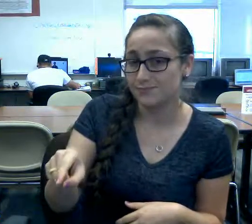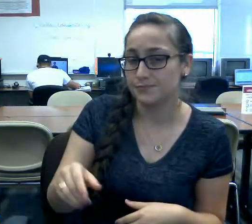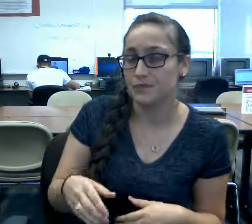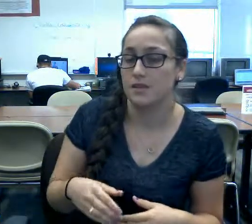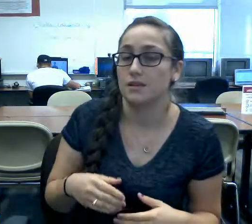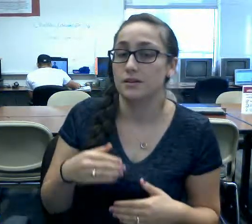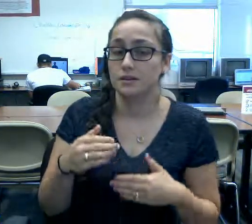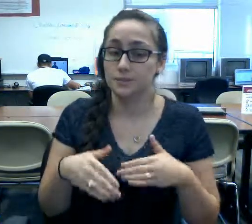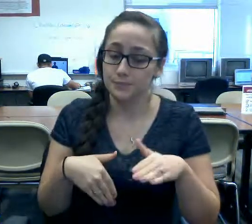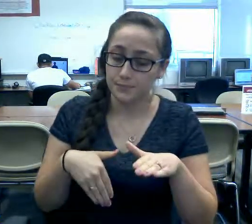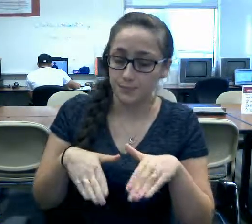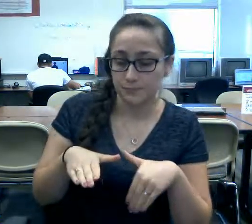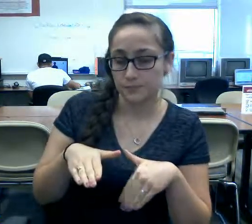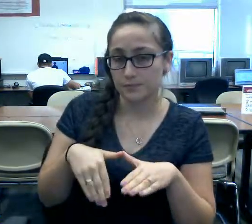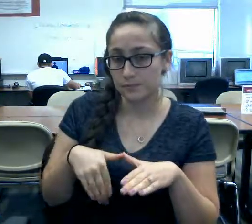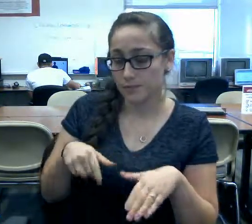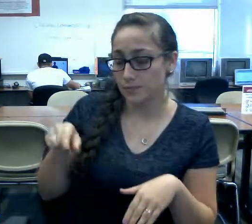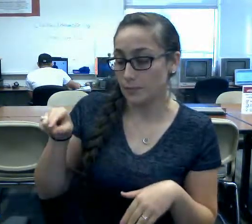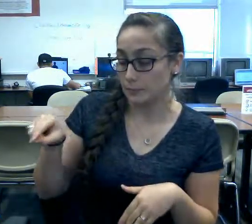So what class is this one?